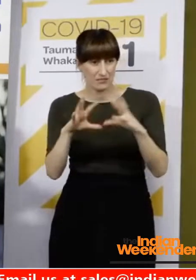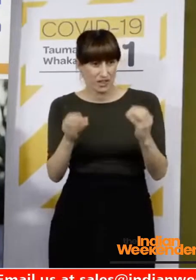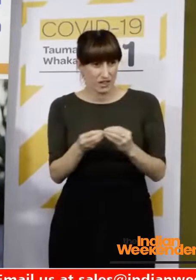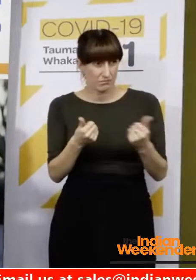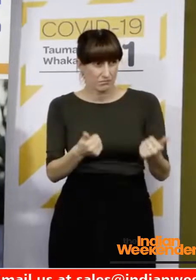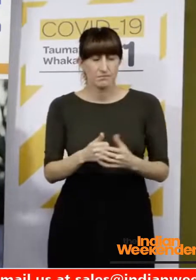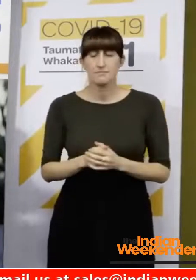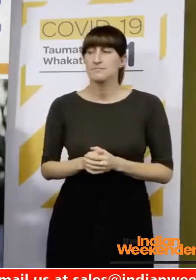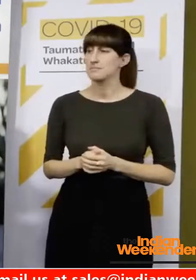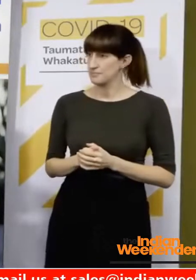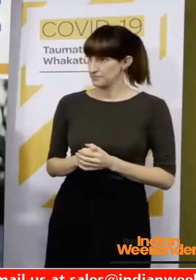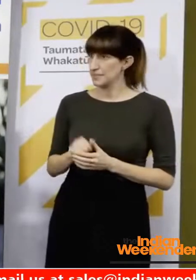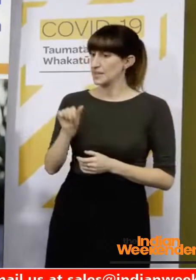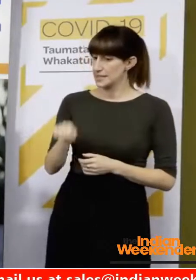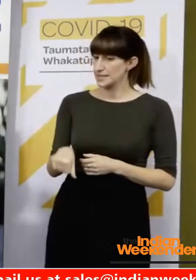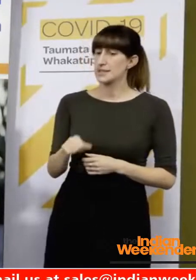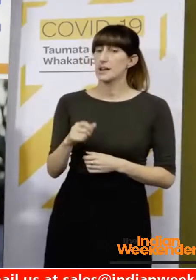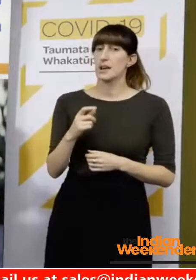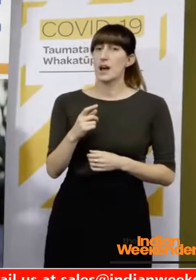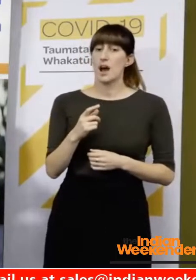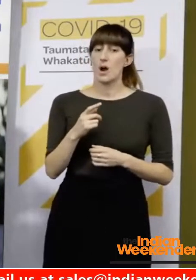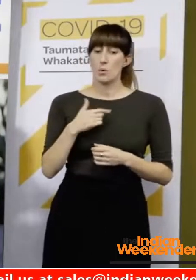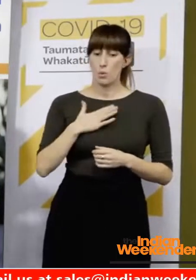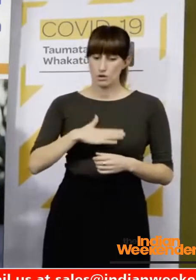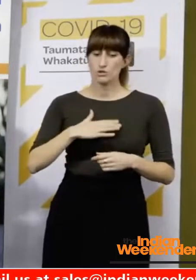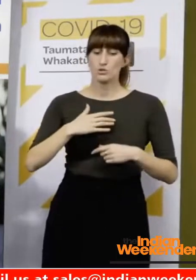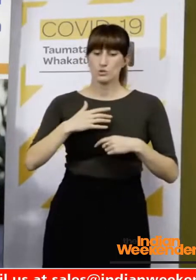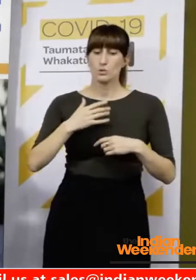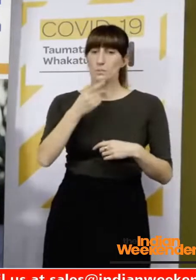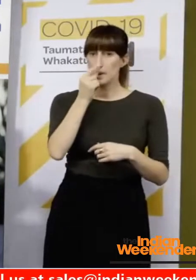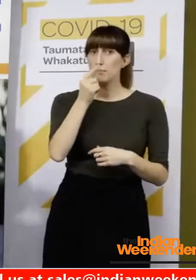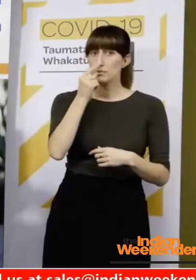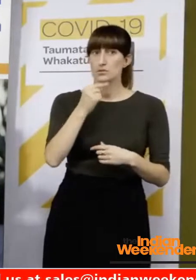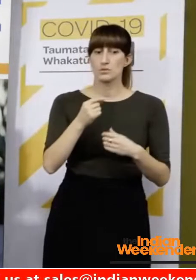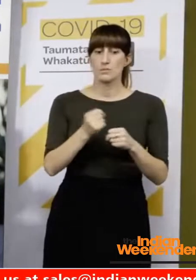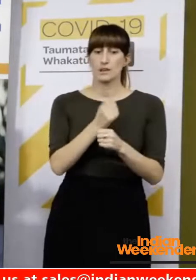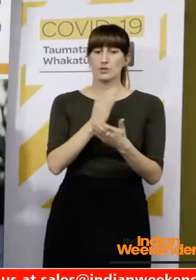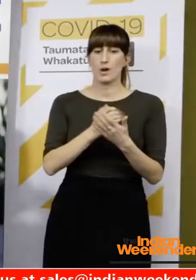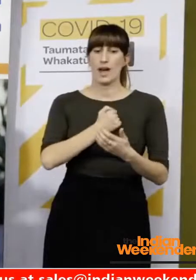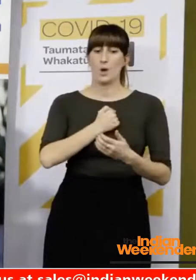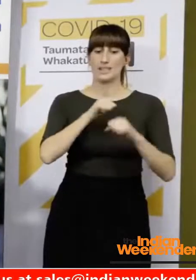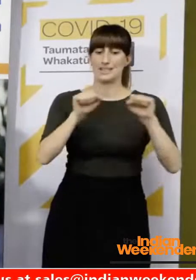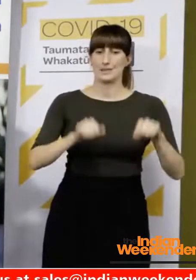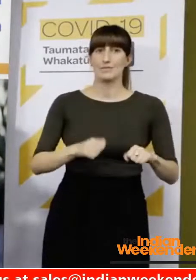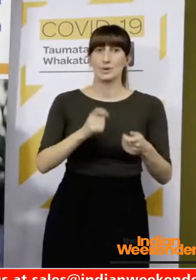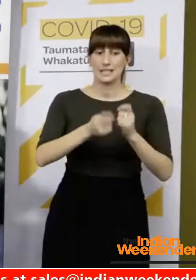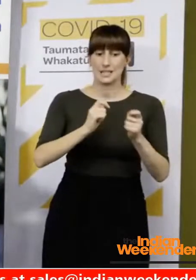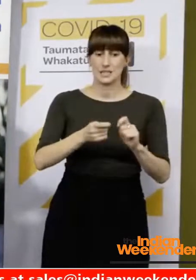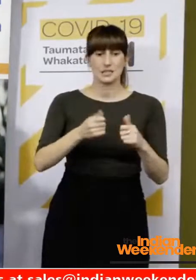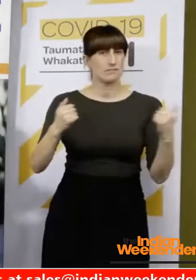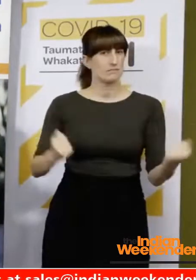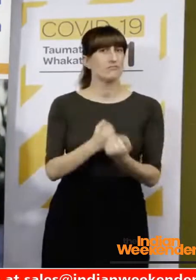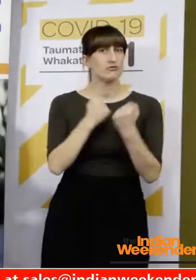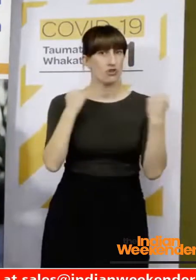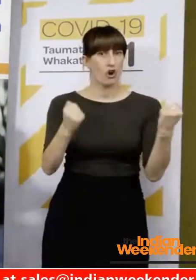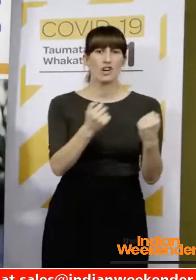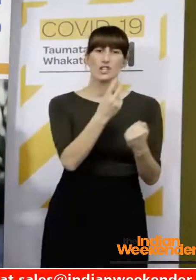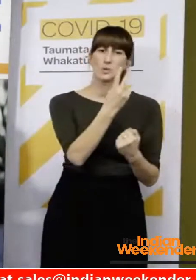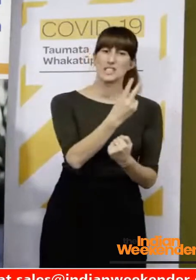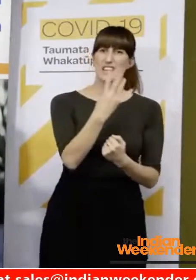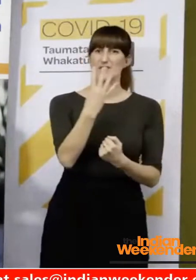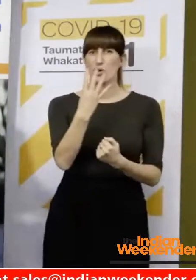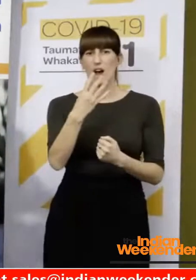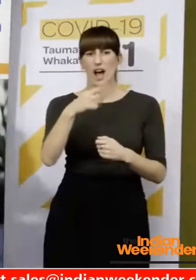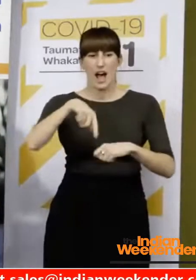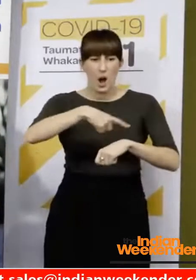So and it definitely didn't disappoint. Capacity, and also really magic day. We're just so proud to be back in our community